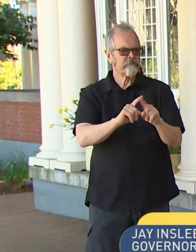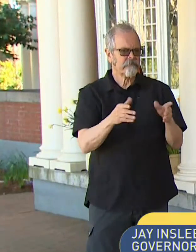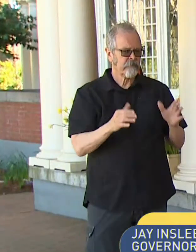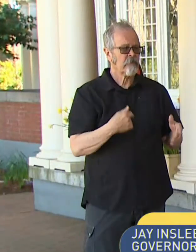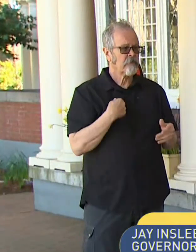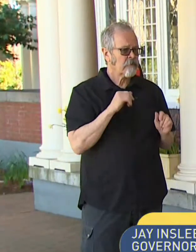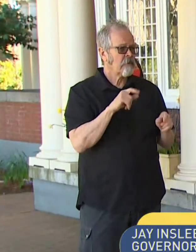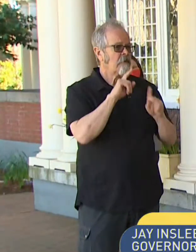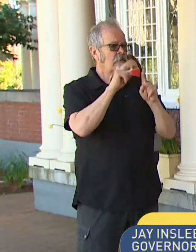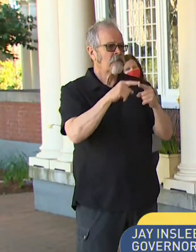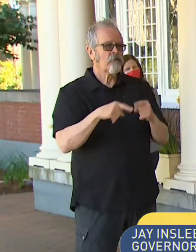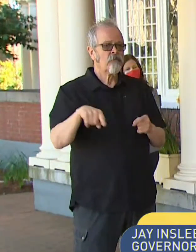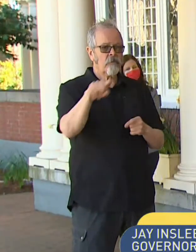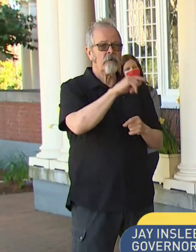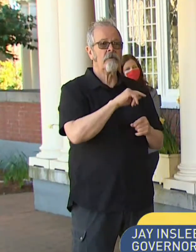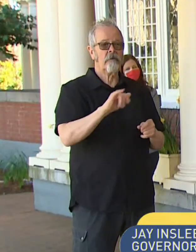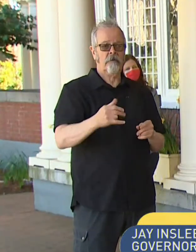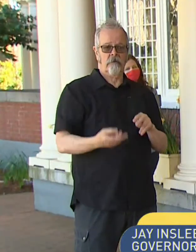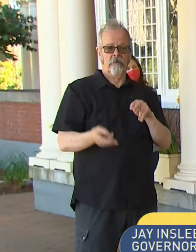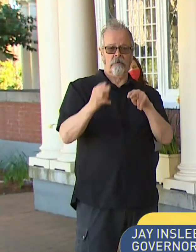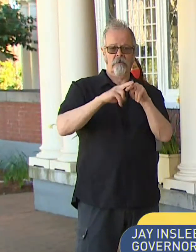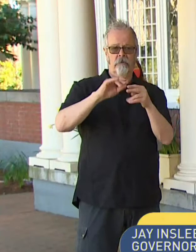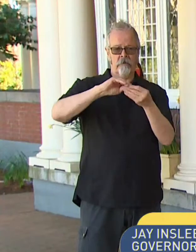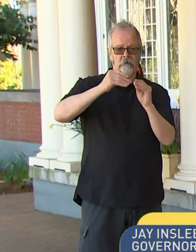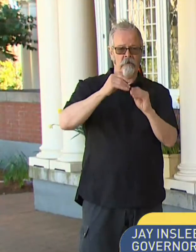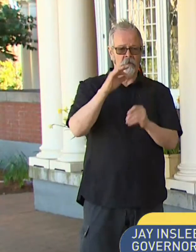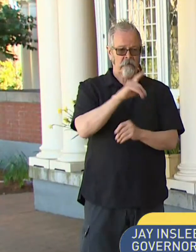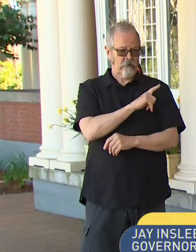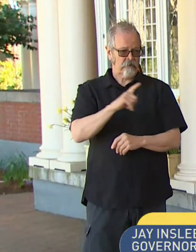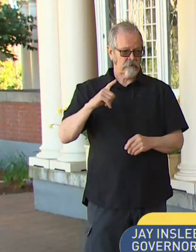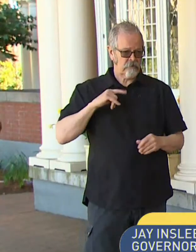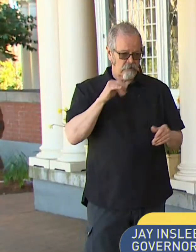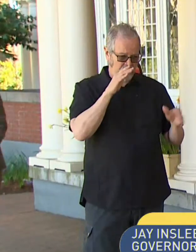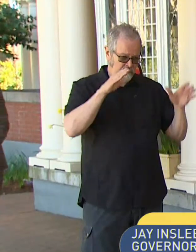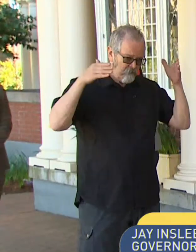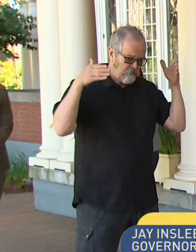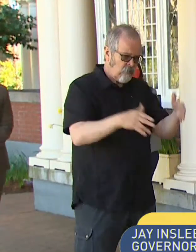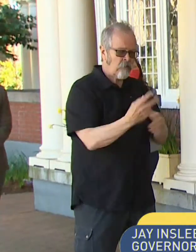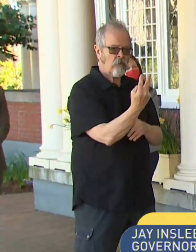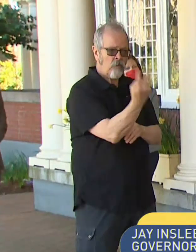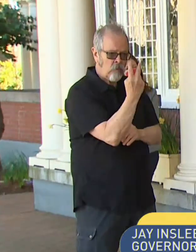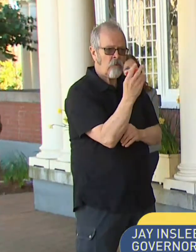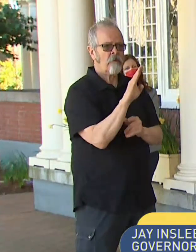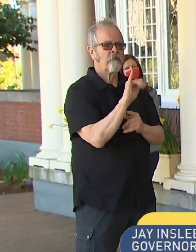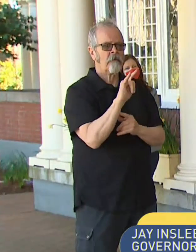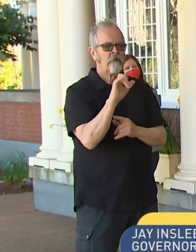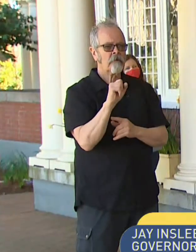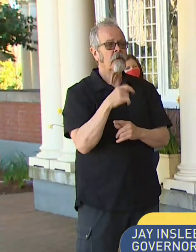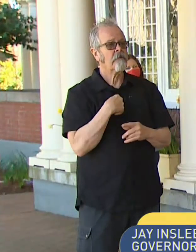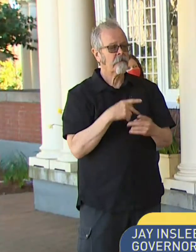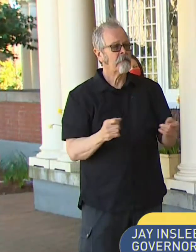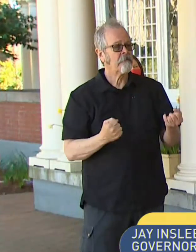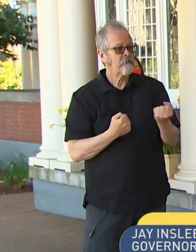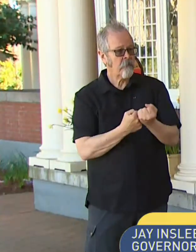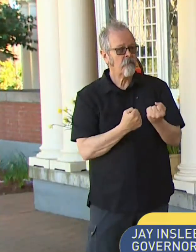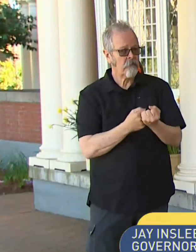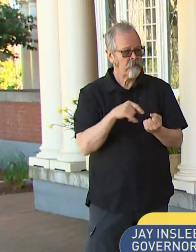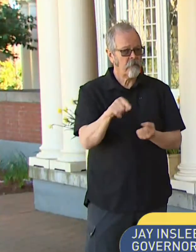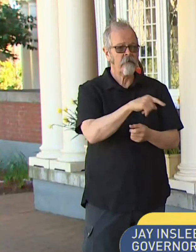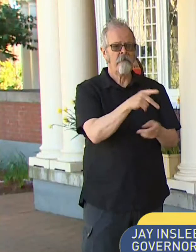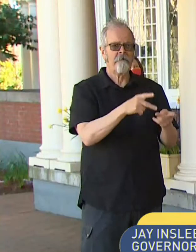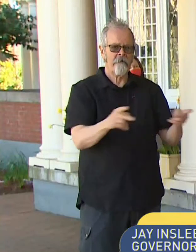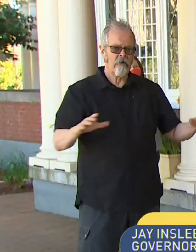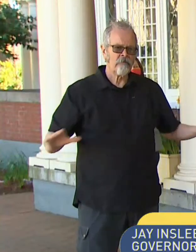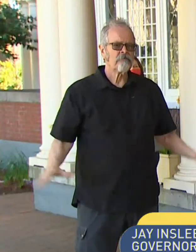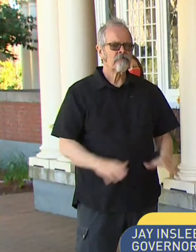are an increasing number of legislators that are coming to focus on these two bills and be in favor of them. I've been very encouraged in